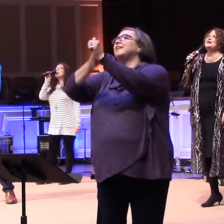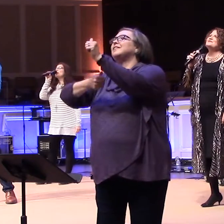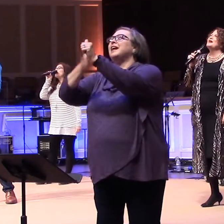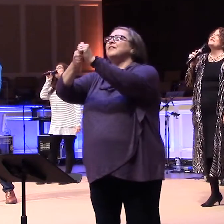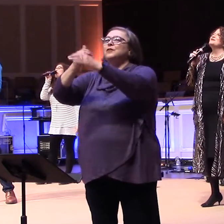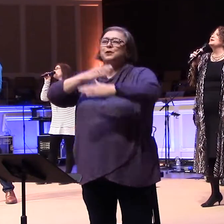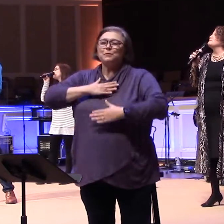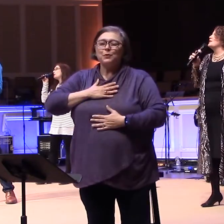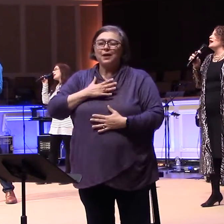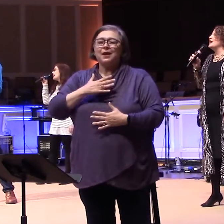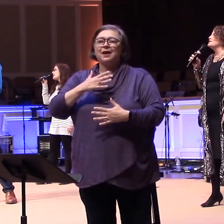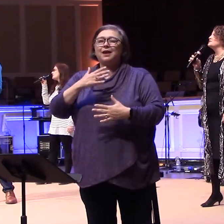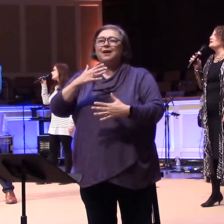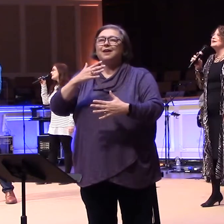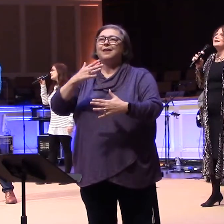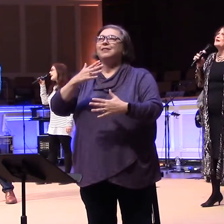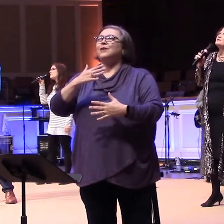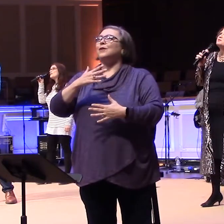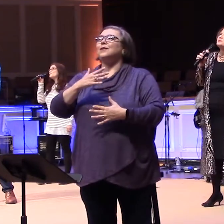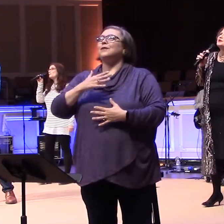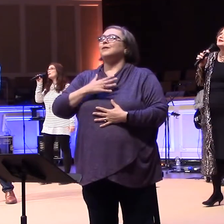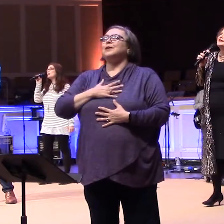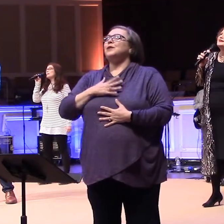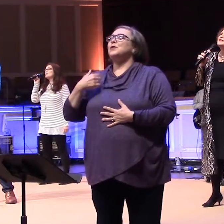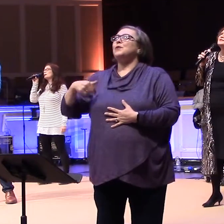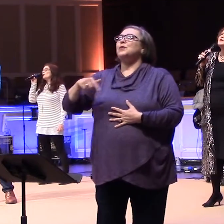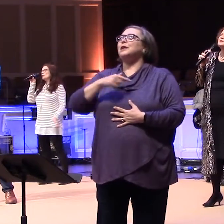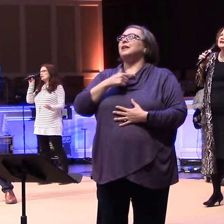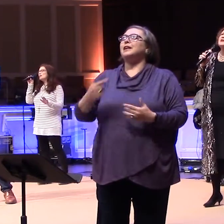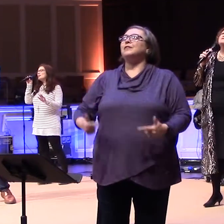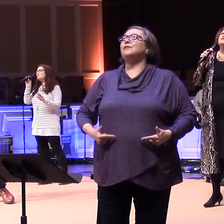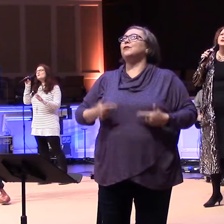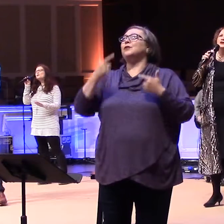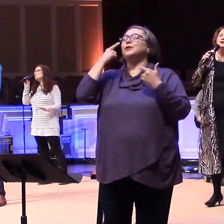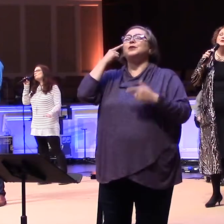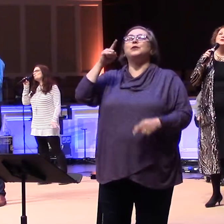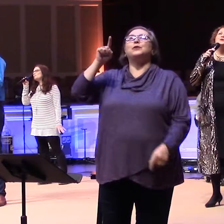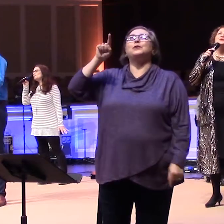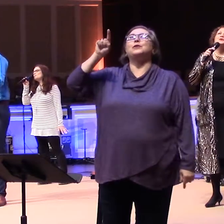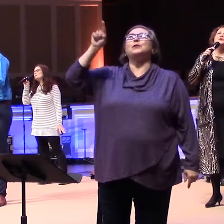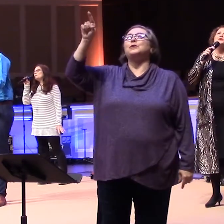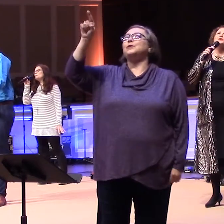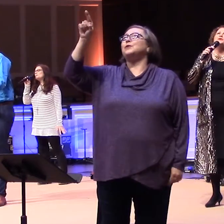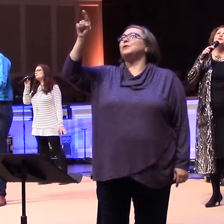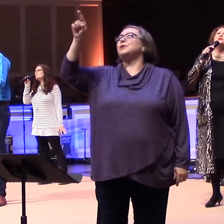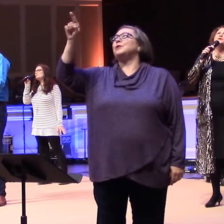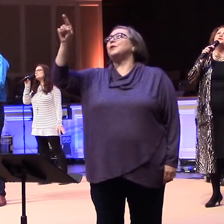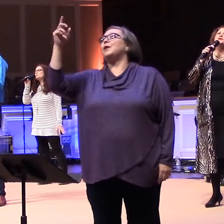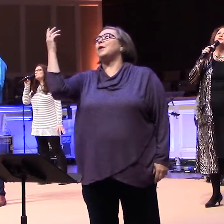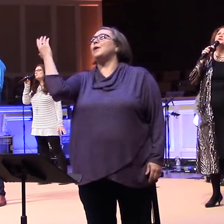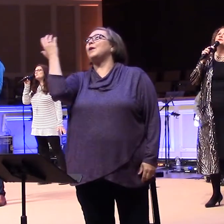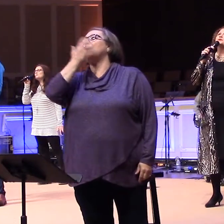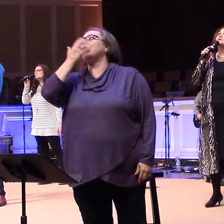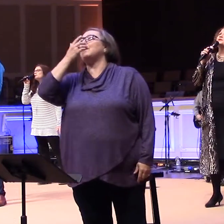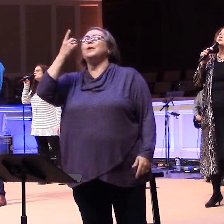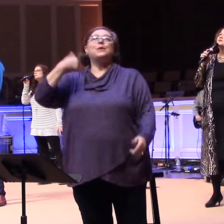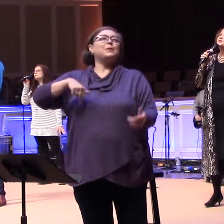Worthy of every breath we could ever breathe, we live for you.